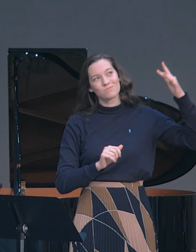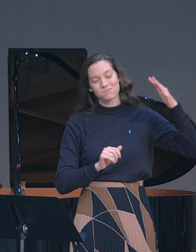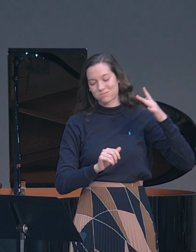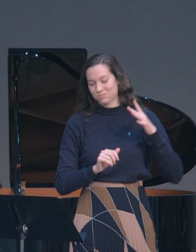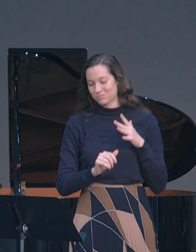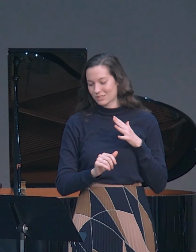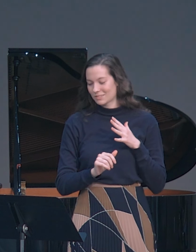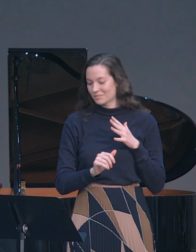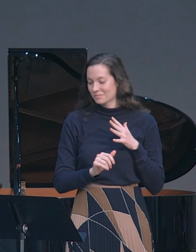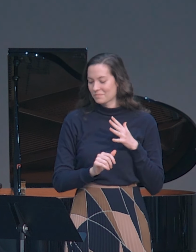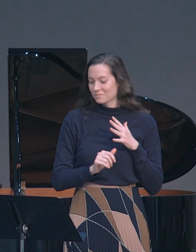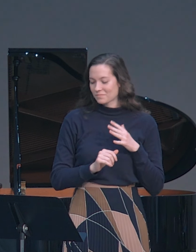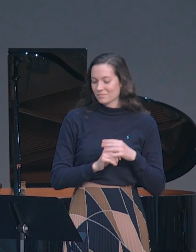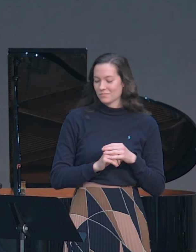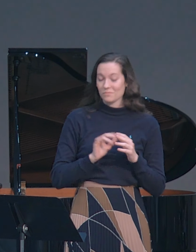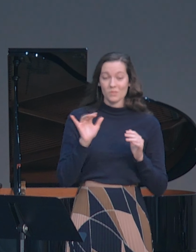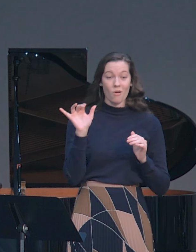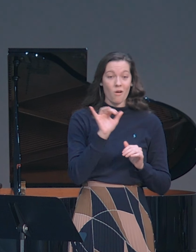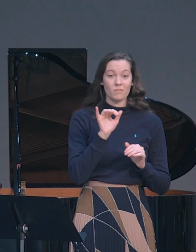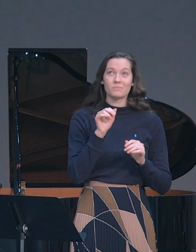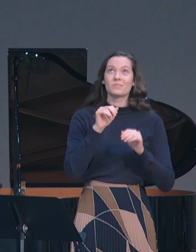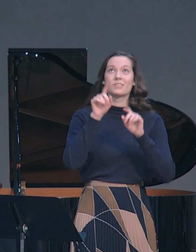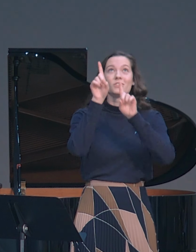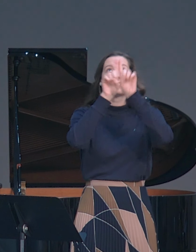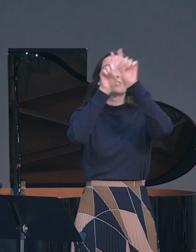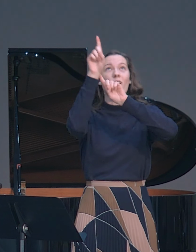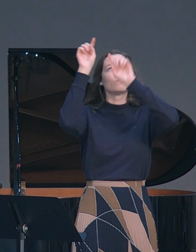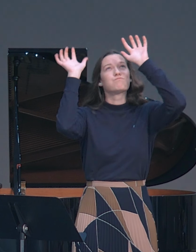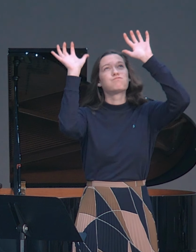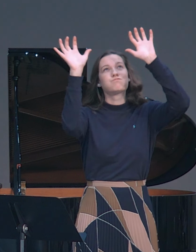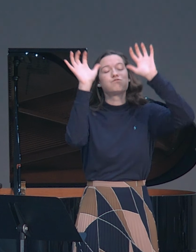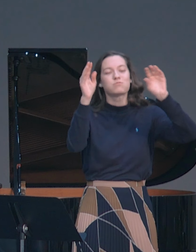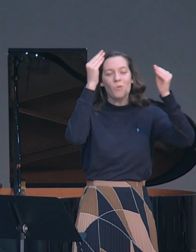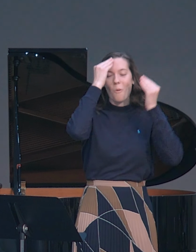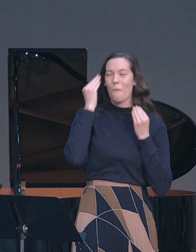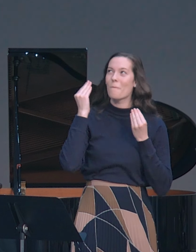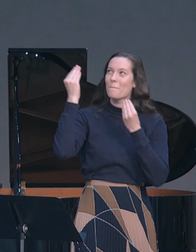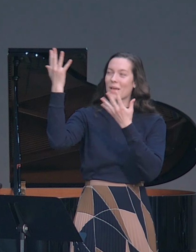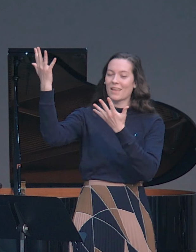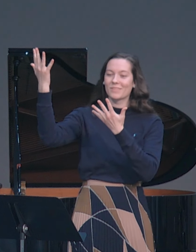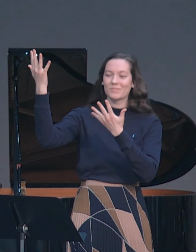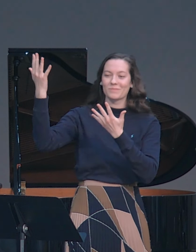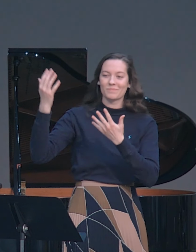his command, and all the stars